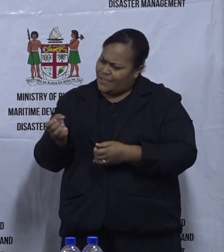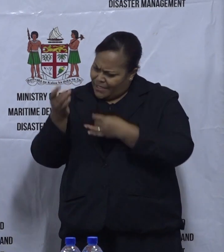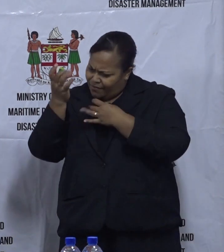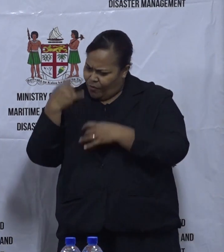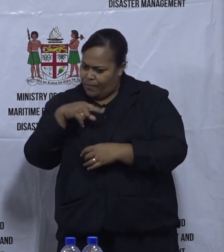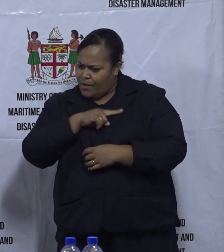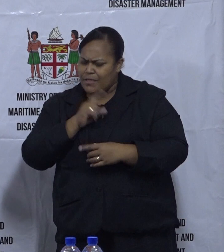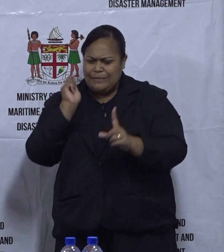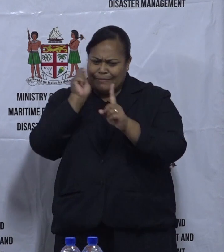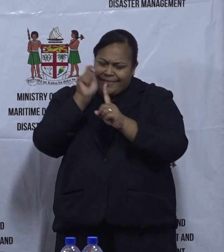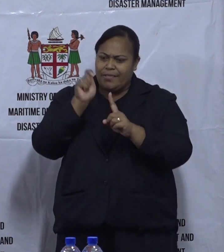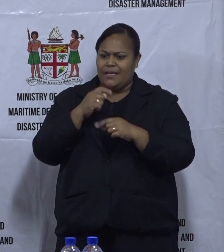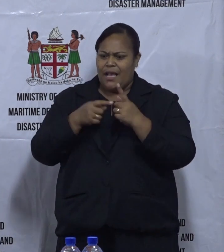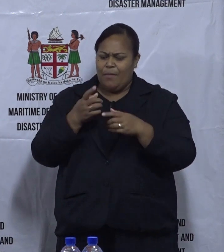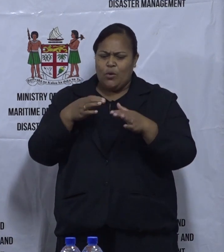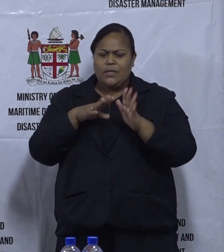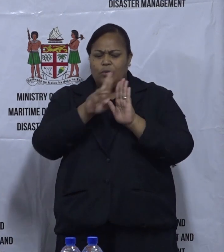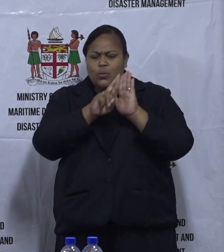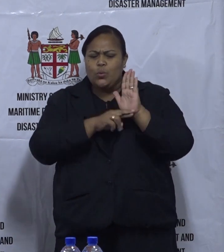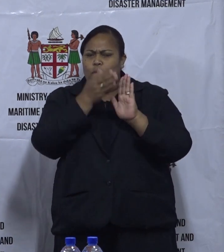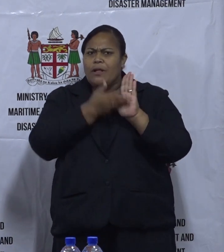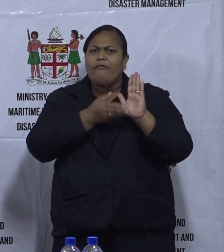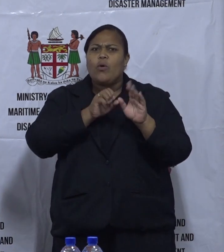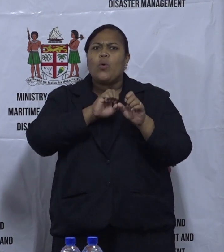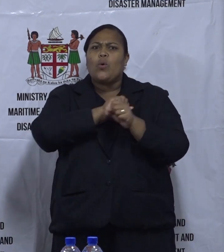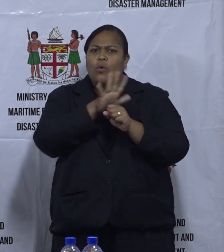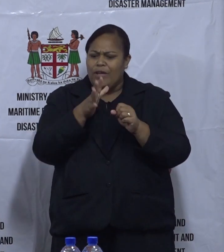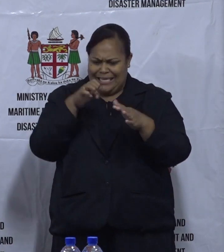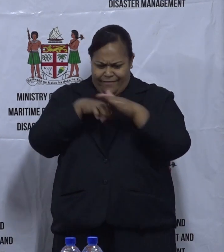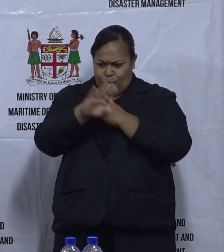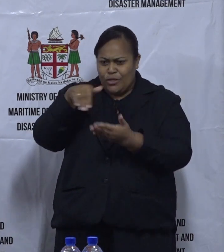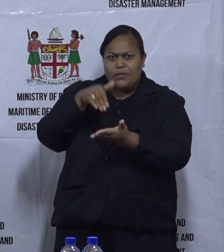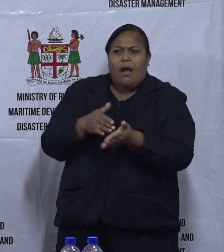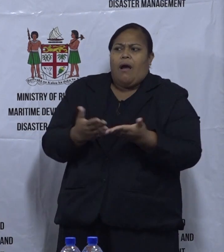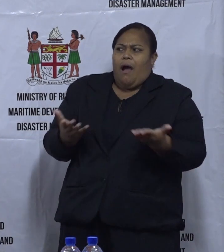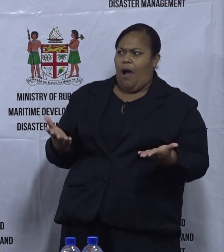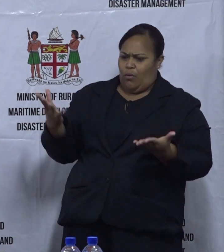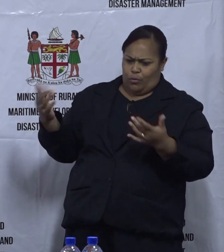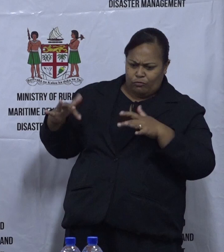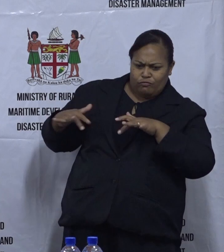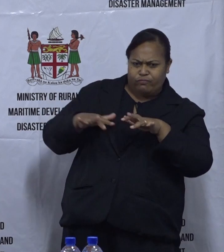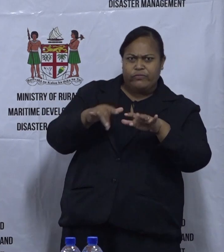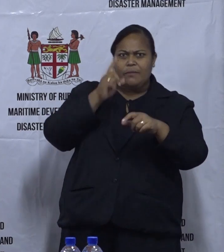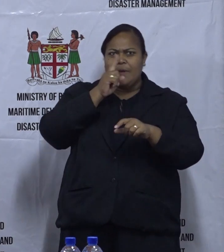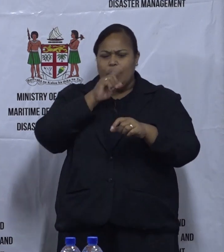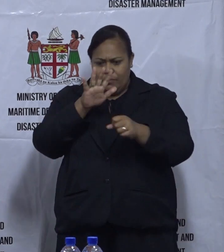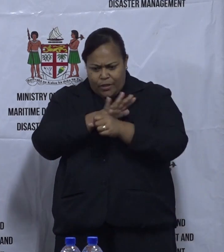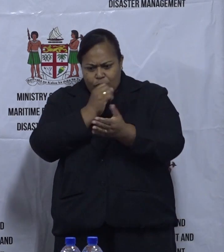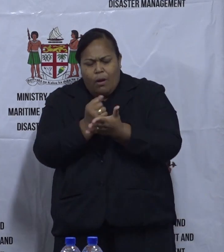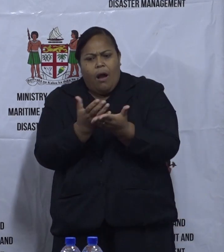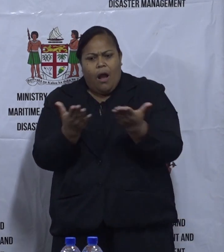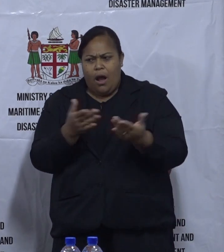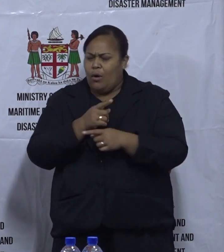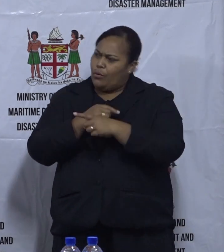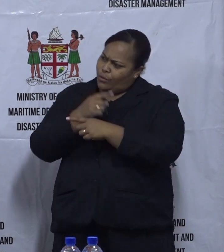protocols in these evacuation centers, with particular emphasis on how you're making sure you know the